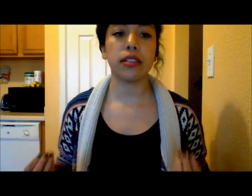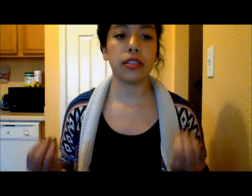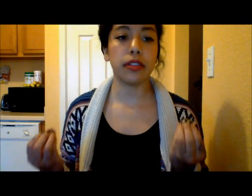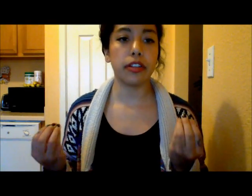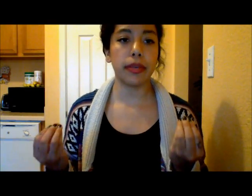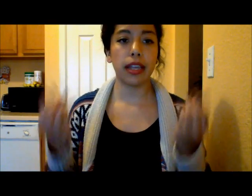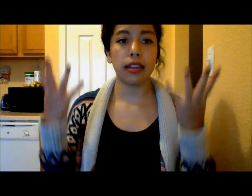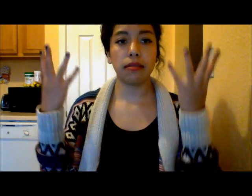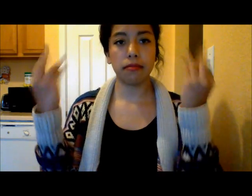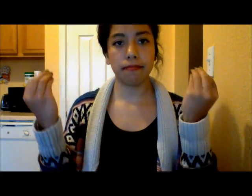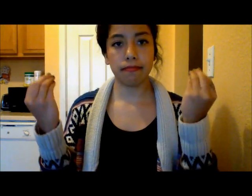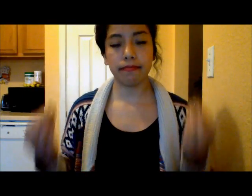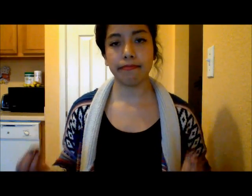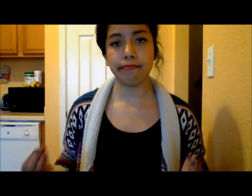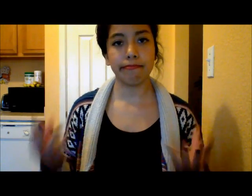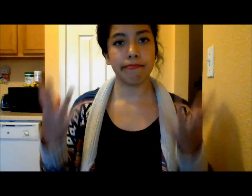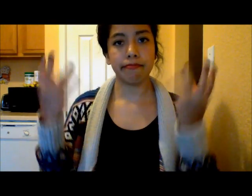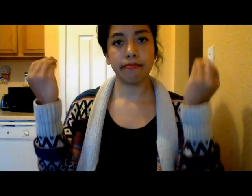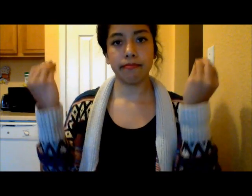So it'd be like